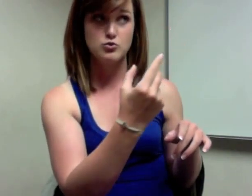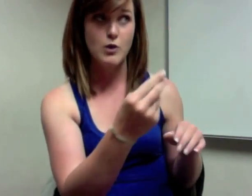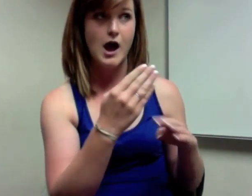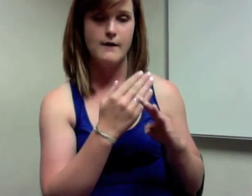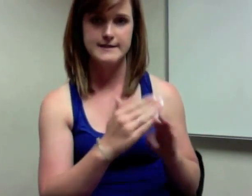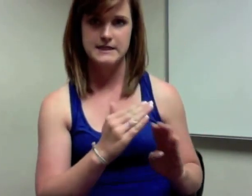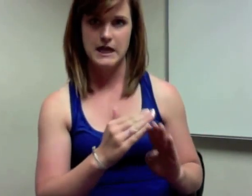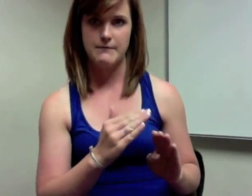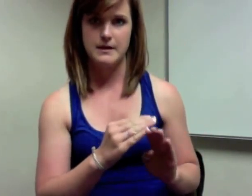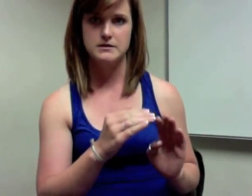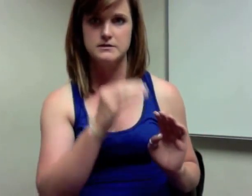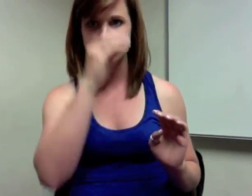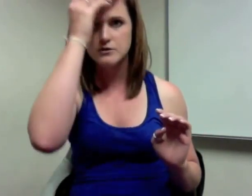segments.